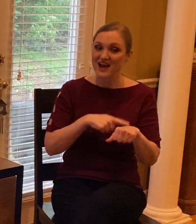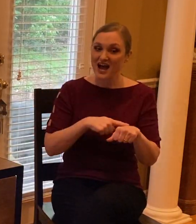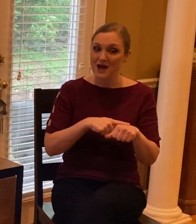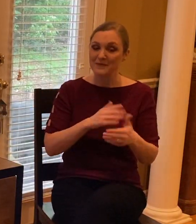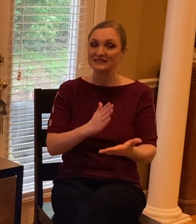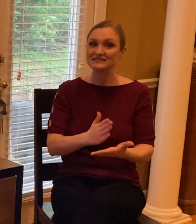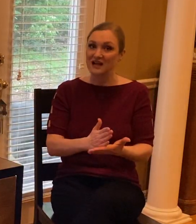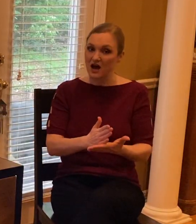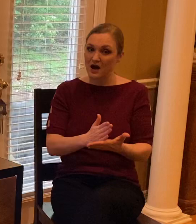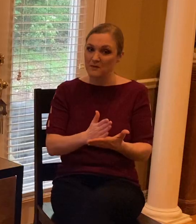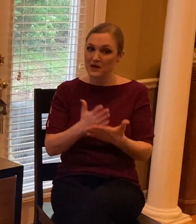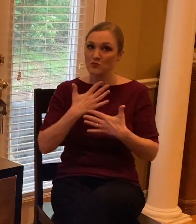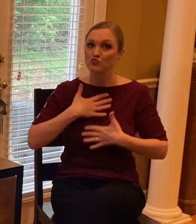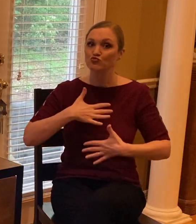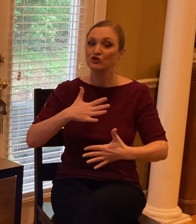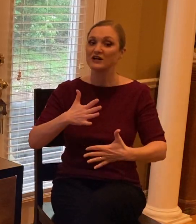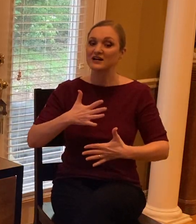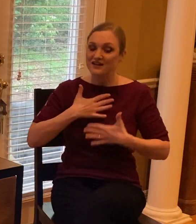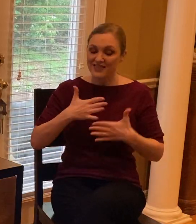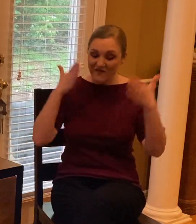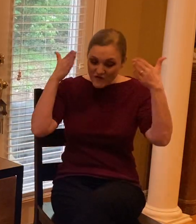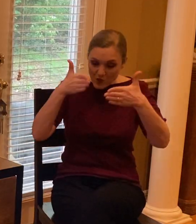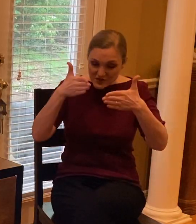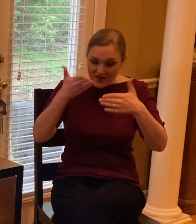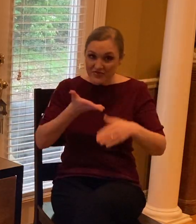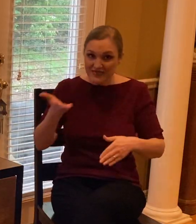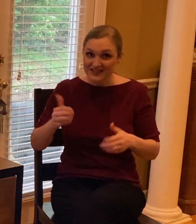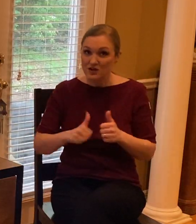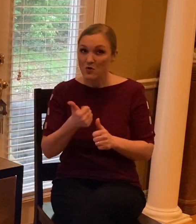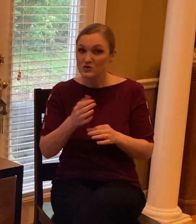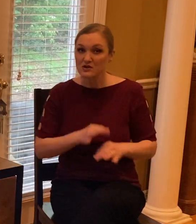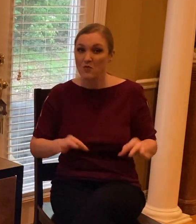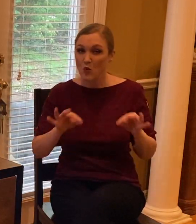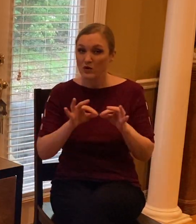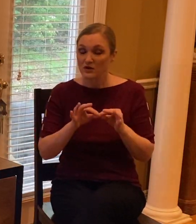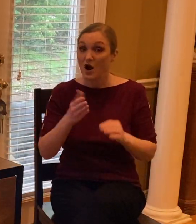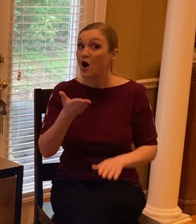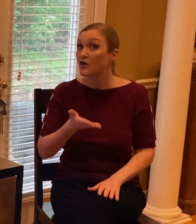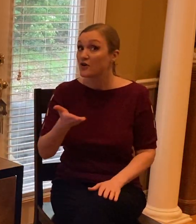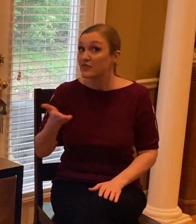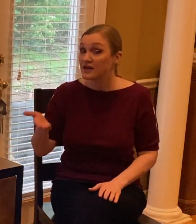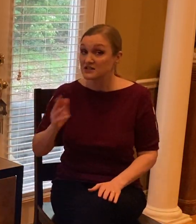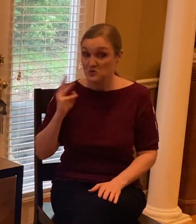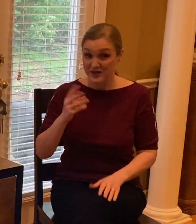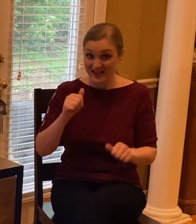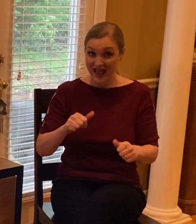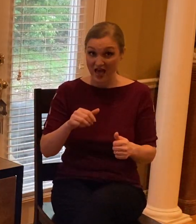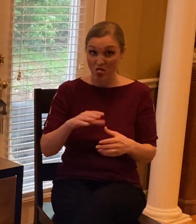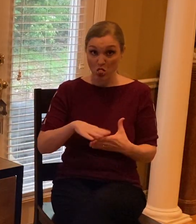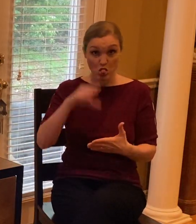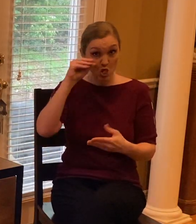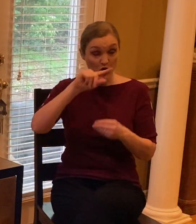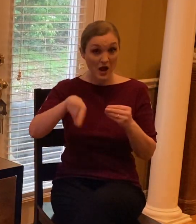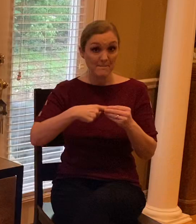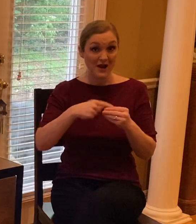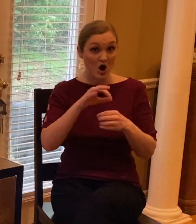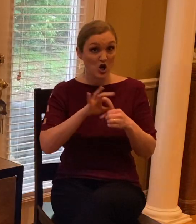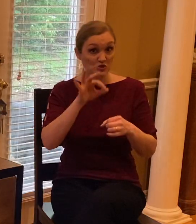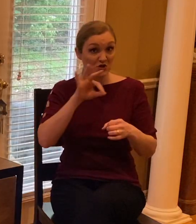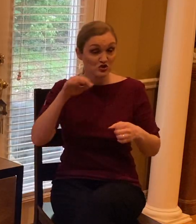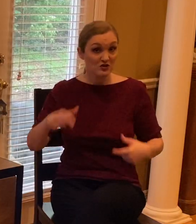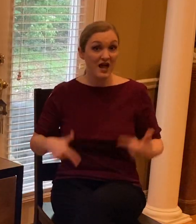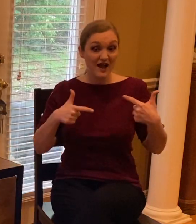back and breathe and focus on those things that are most important? Are there things that we can learn about our spiritual life through